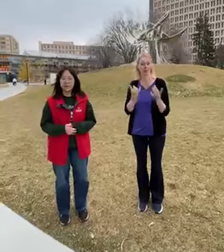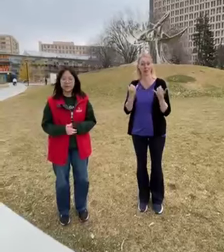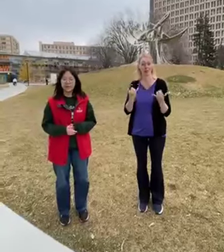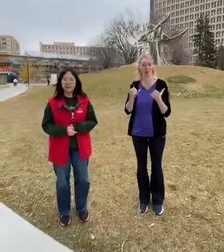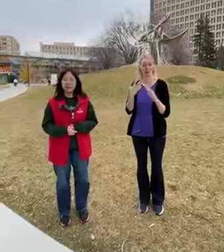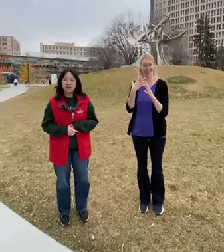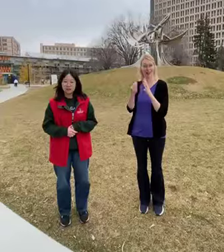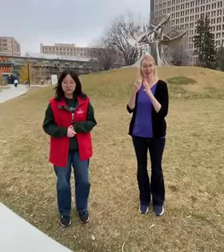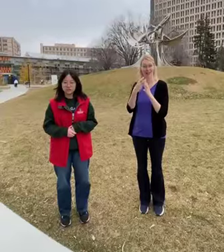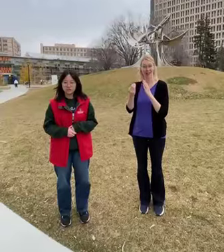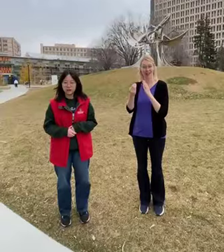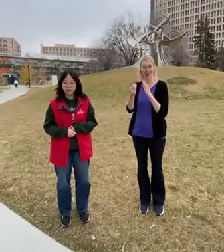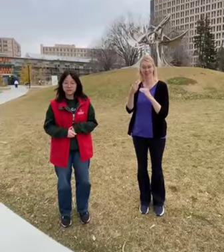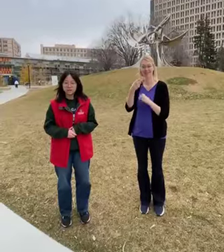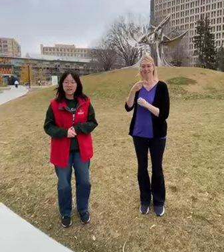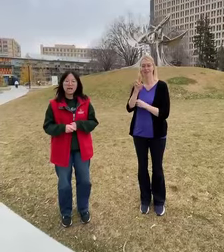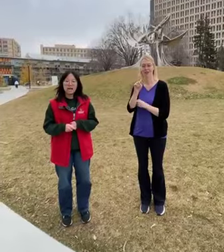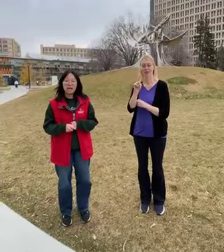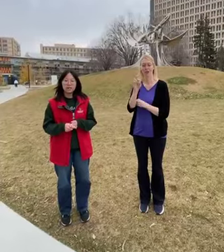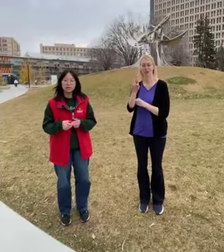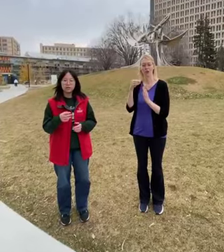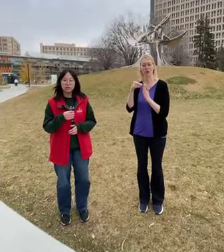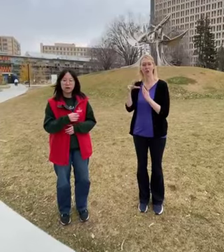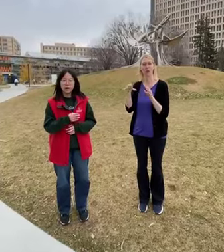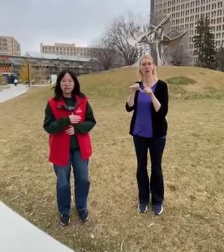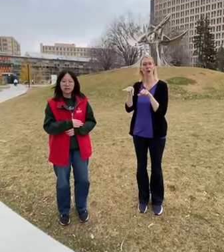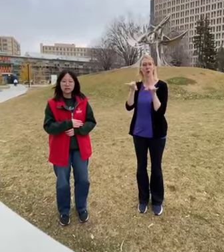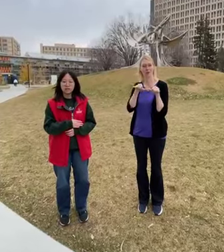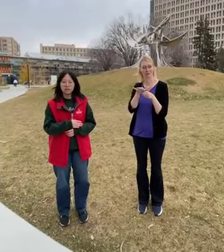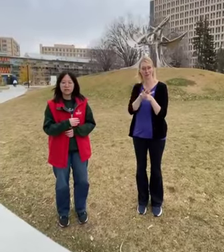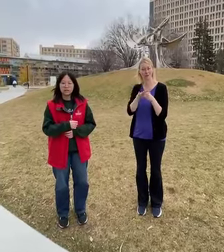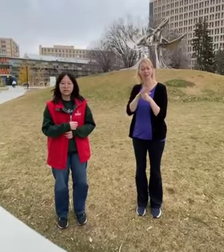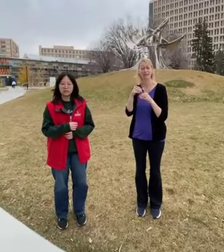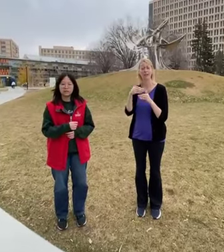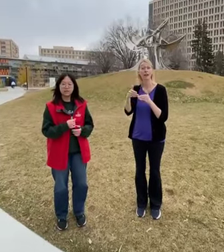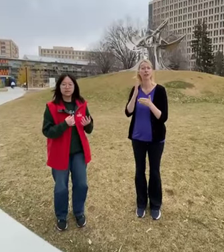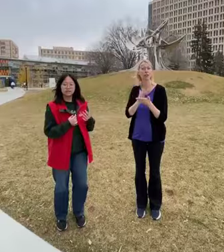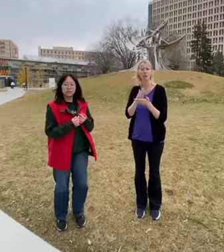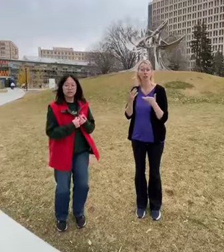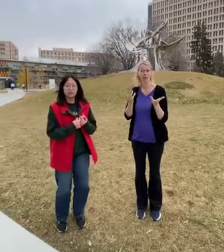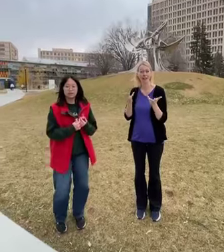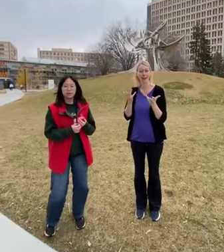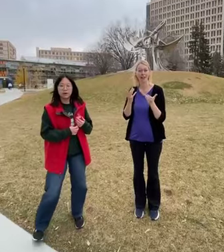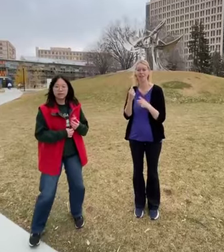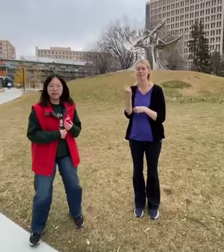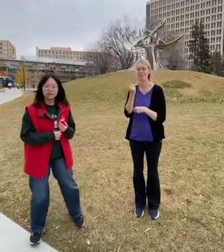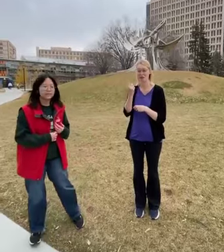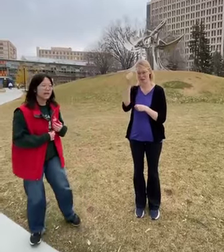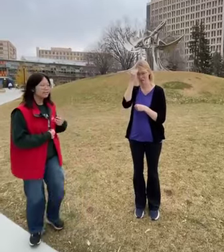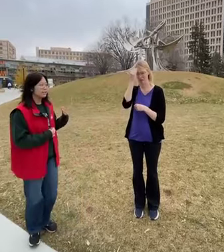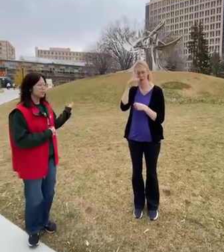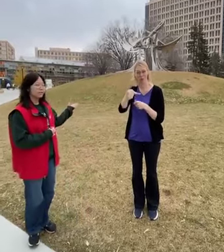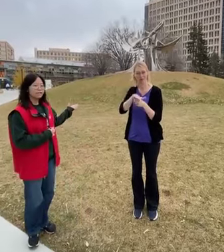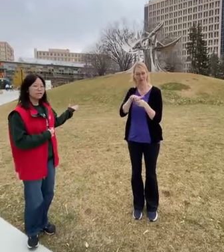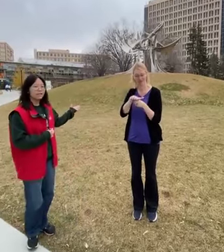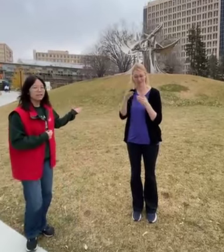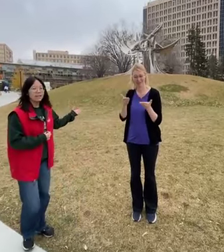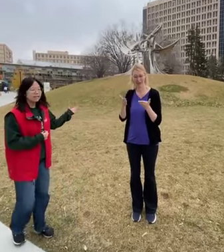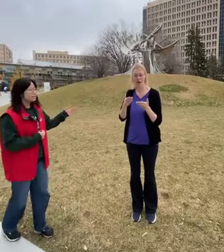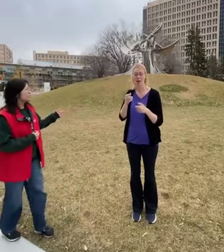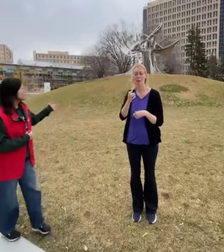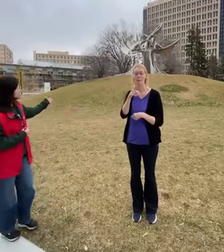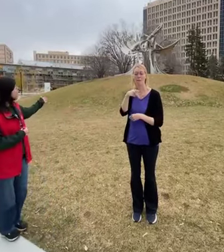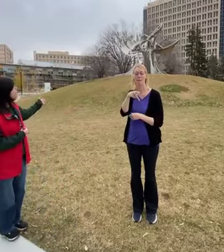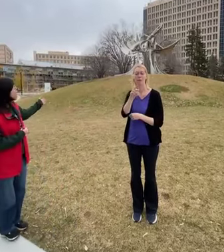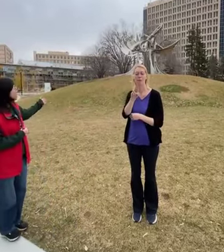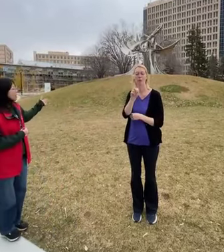Currently outside of our Hunter Student Commons, and so our next stop is going to be something that is known on campus as the Prairie Chicken.